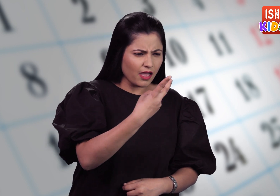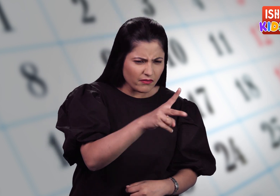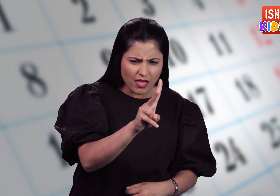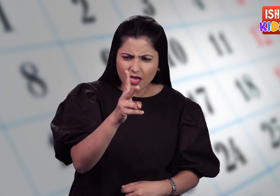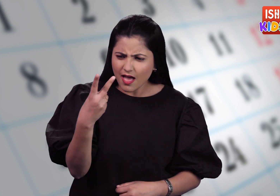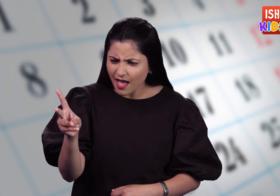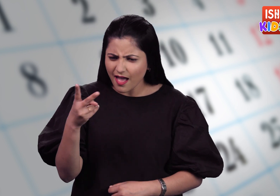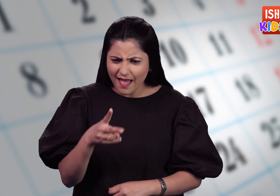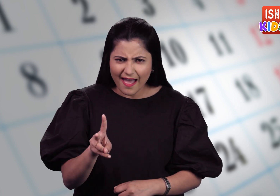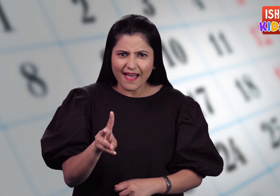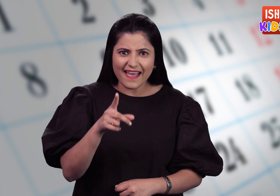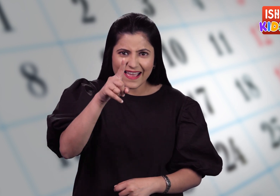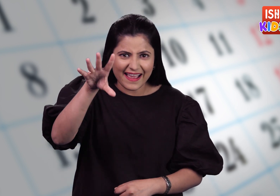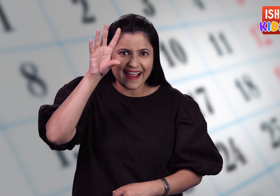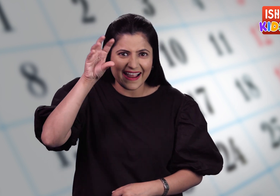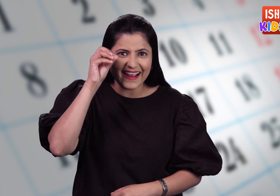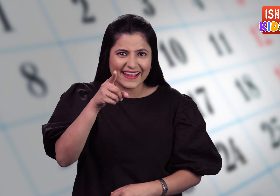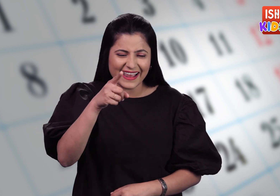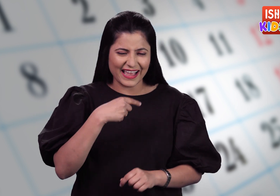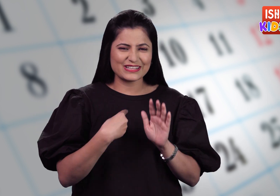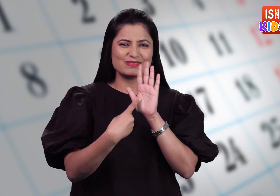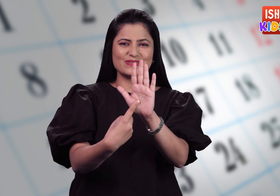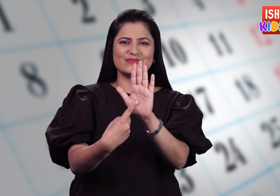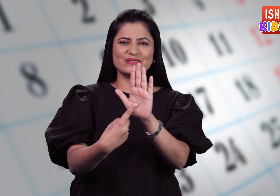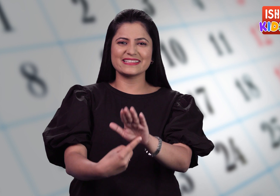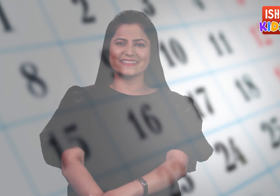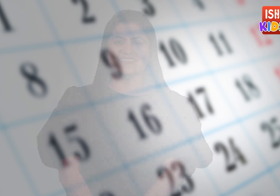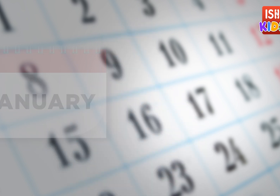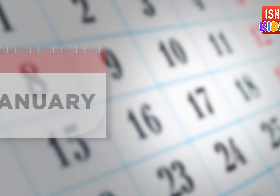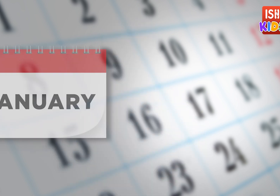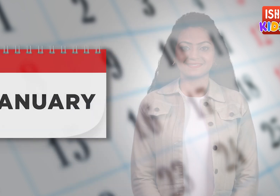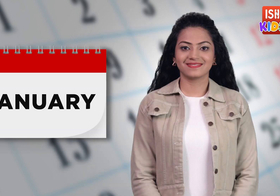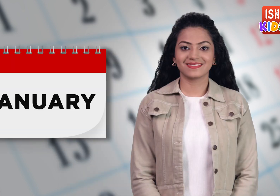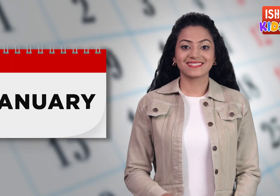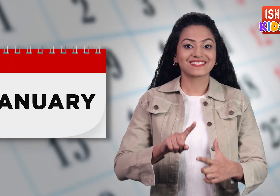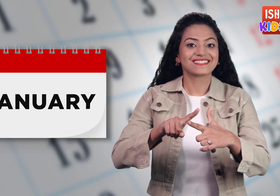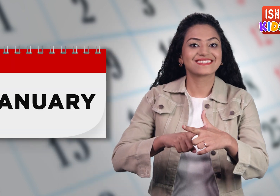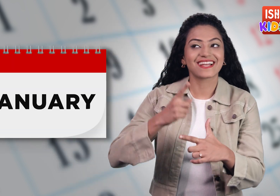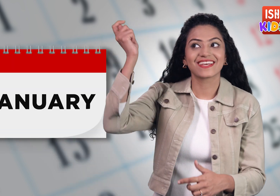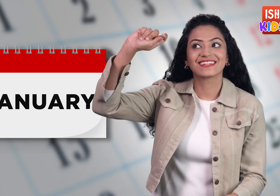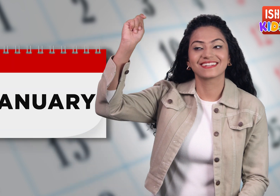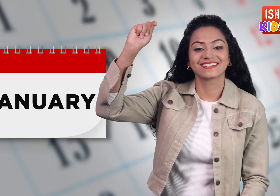days. Do you want to learn about these months? I will show you. January,